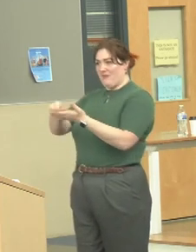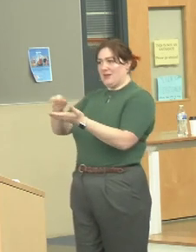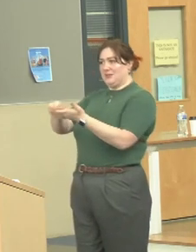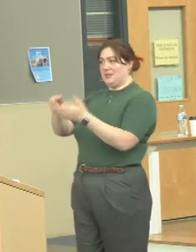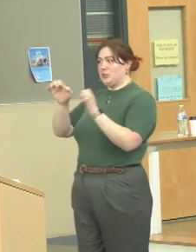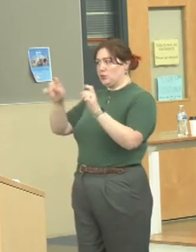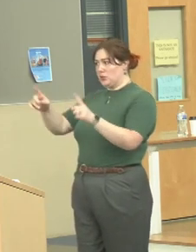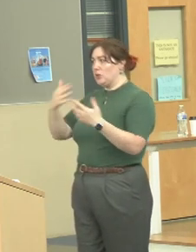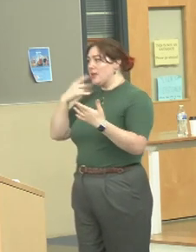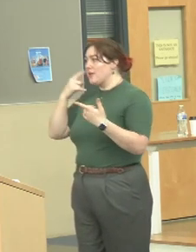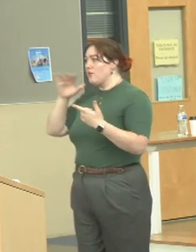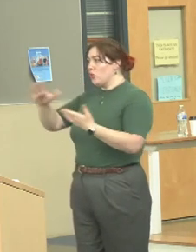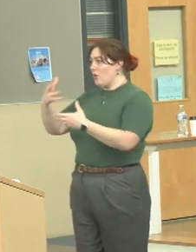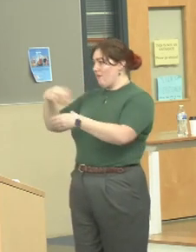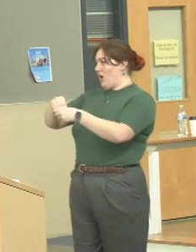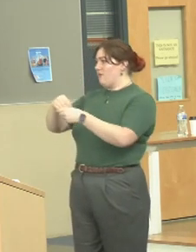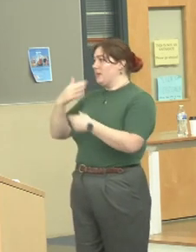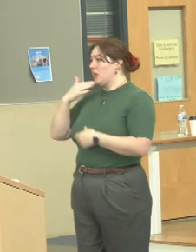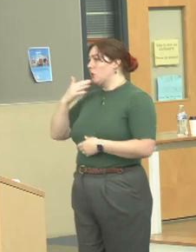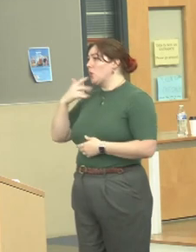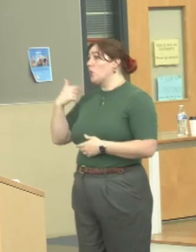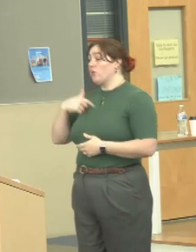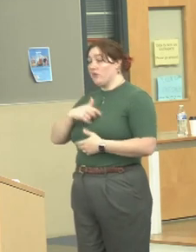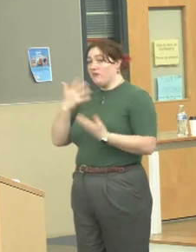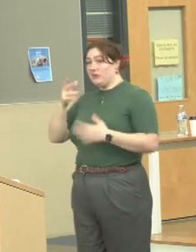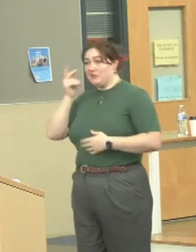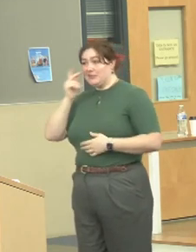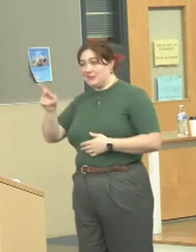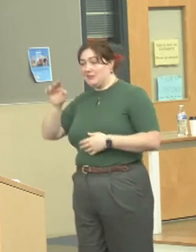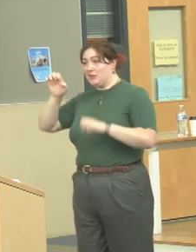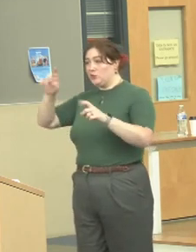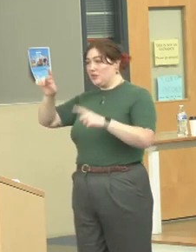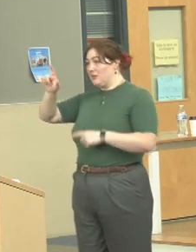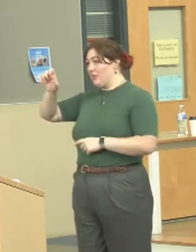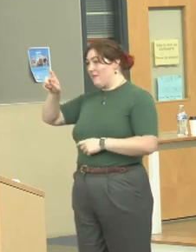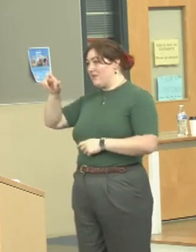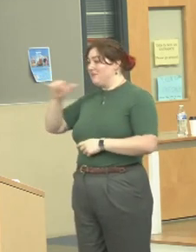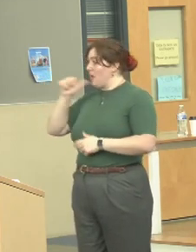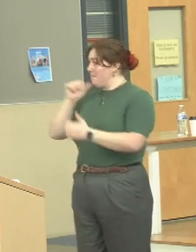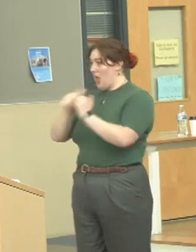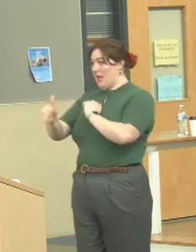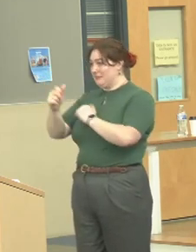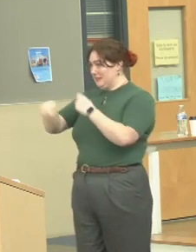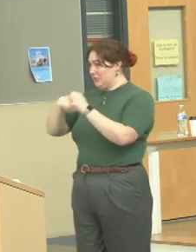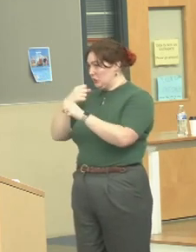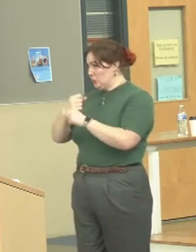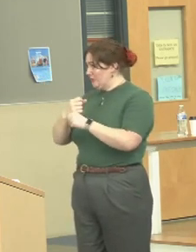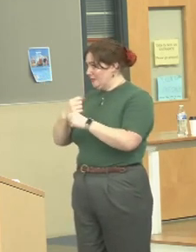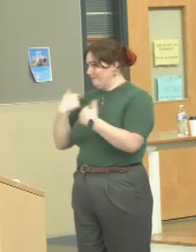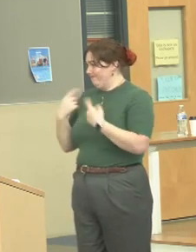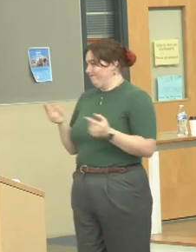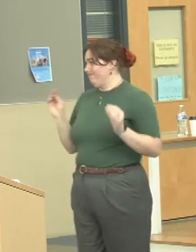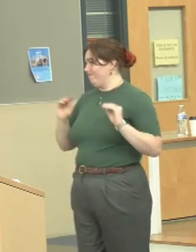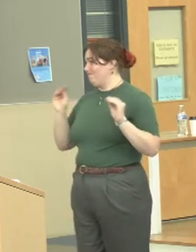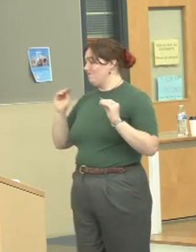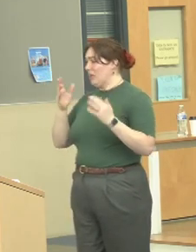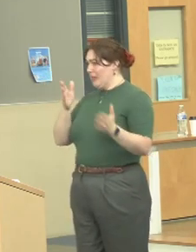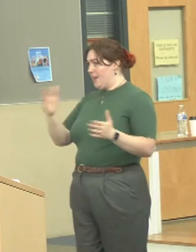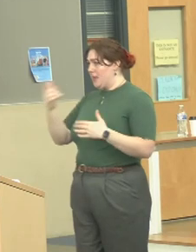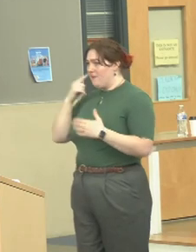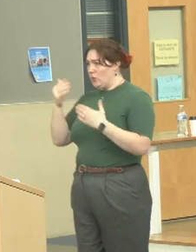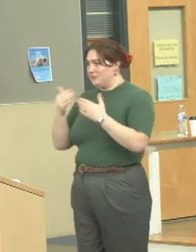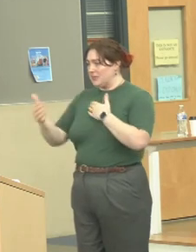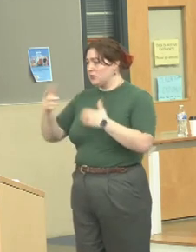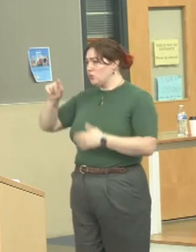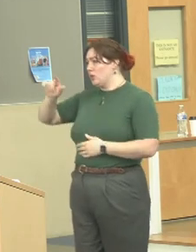Yeah, absolutely. Thank you. We've seen education levies not pass this year. What is the plan if the upcoming 2025